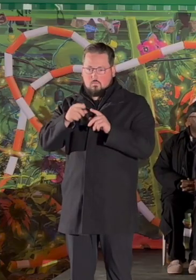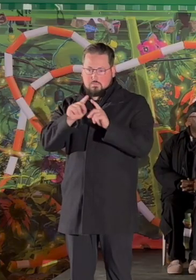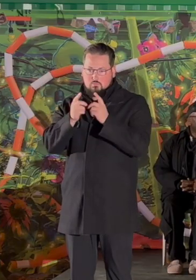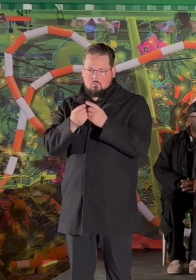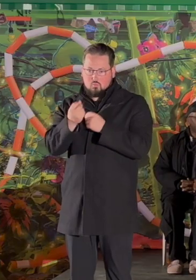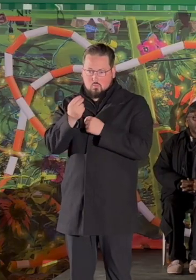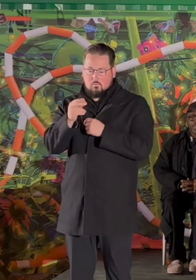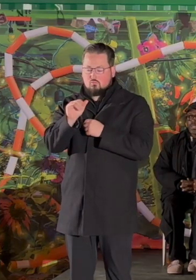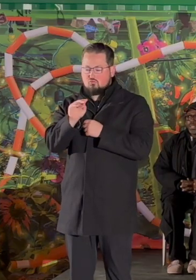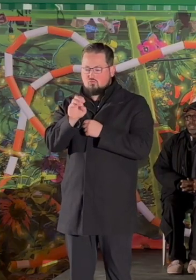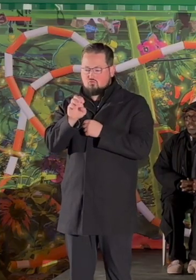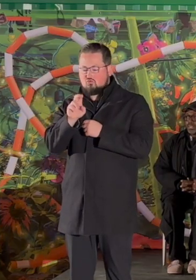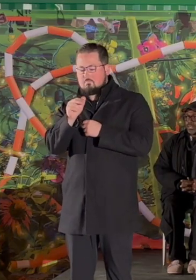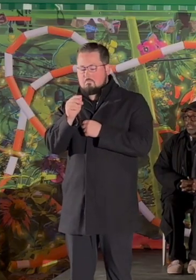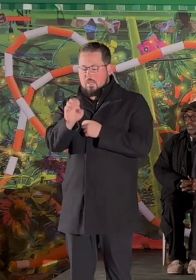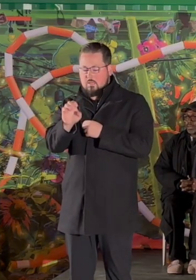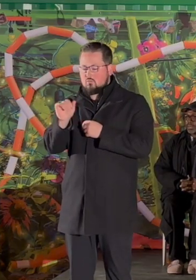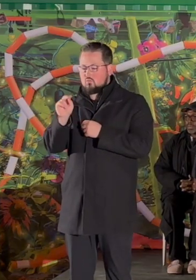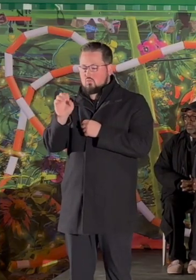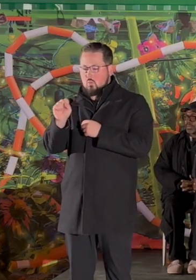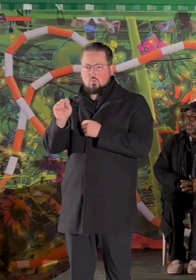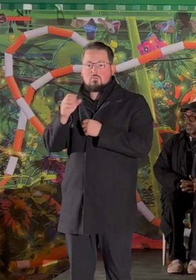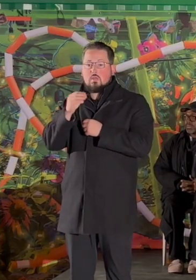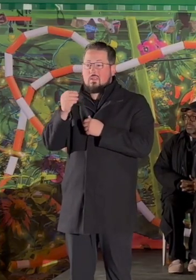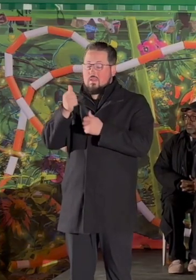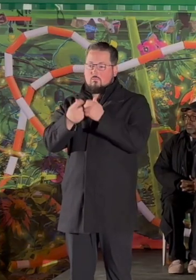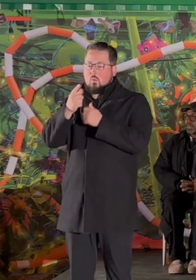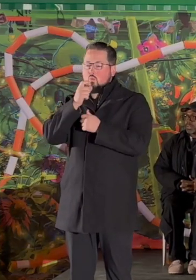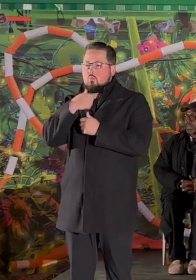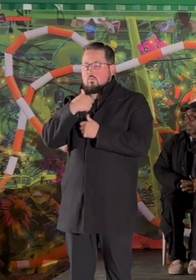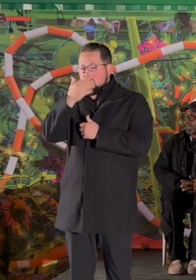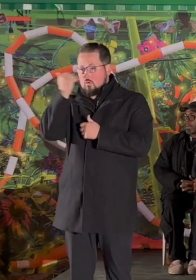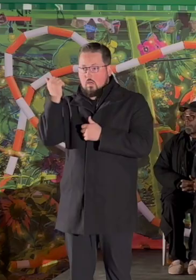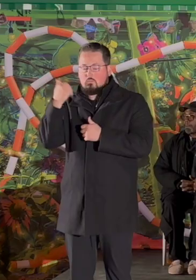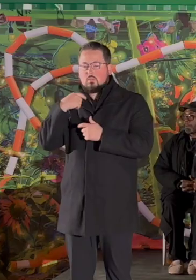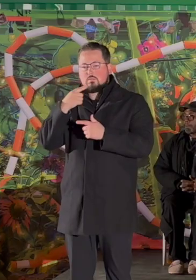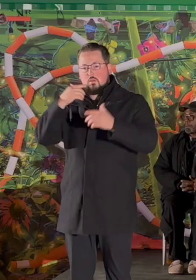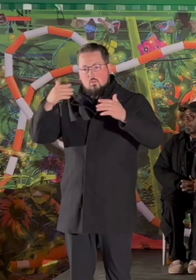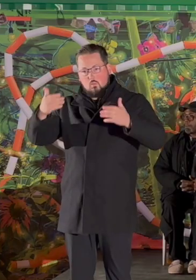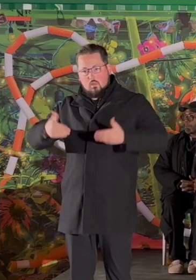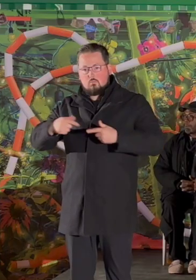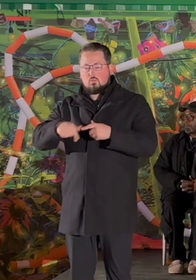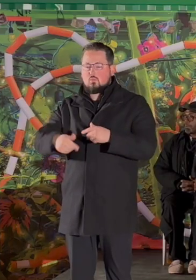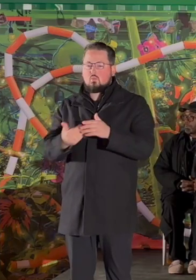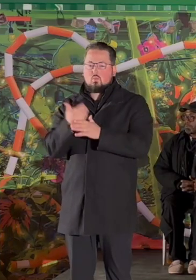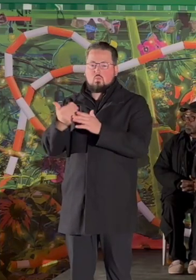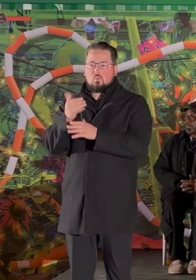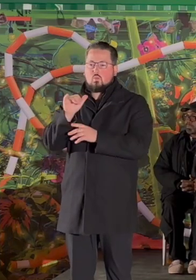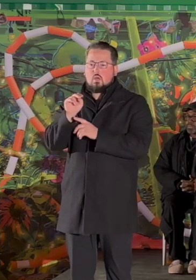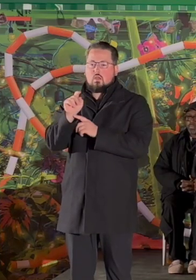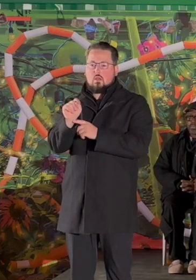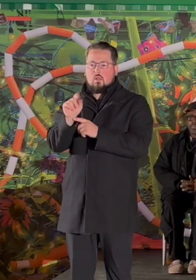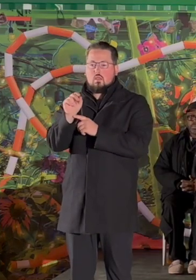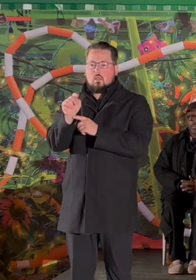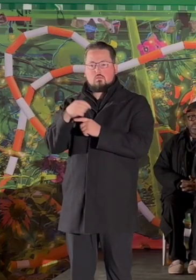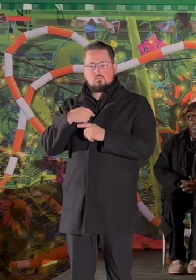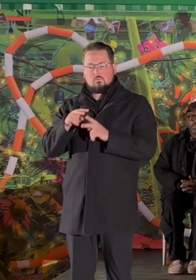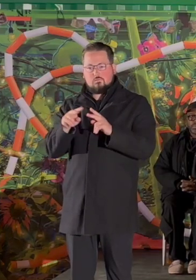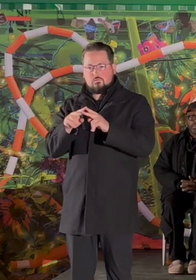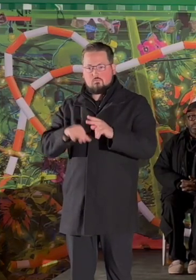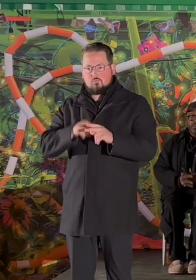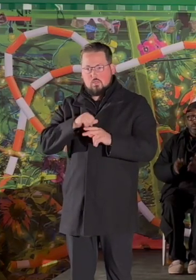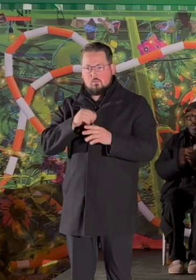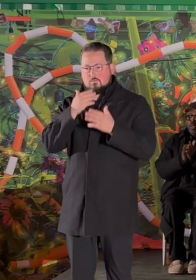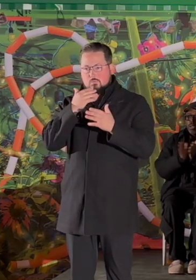Jermaine Jones, wherever he is, and anyone else out there we've forgotten, welcome to the new Ynot lot. We're very proud. Thanks so